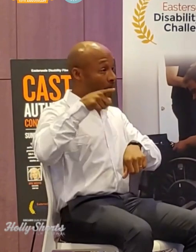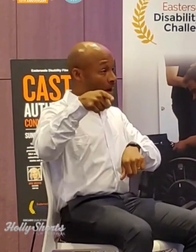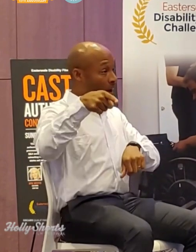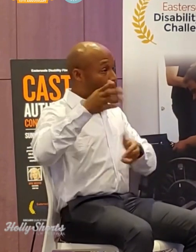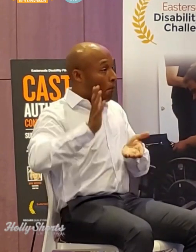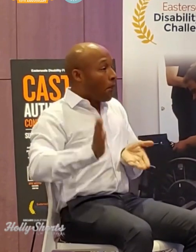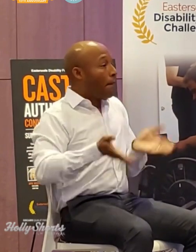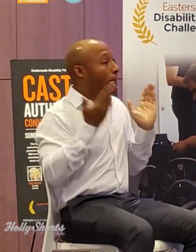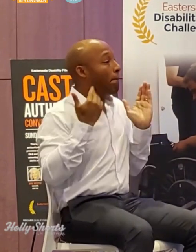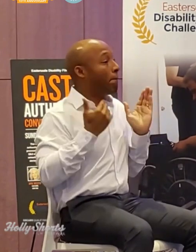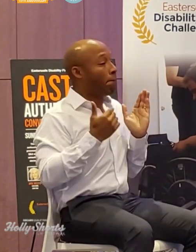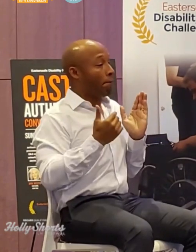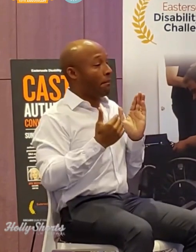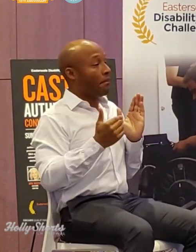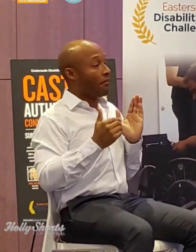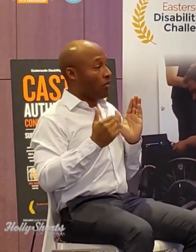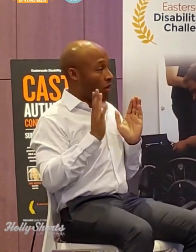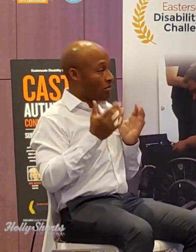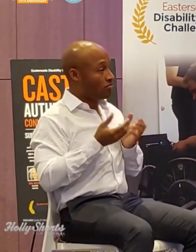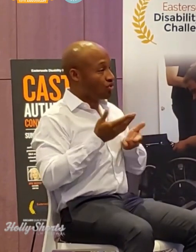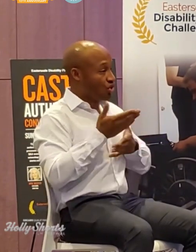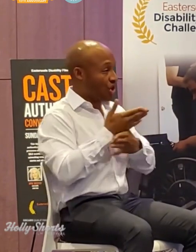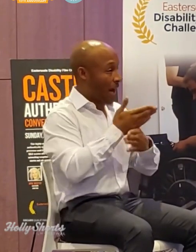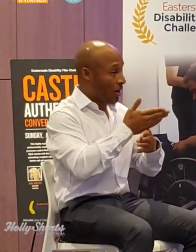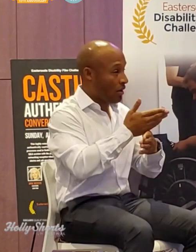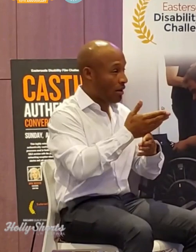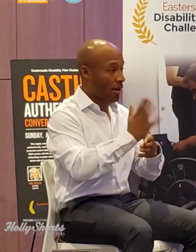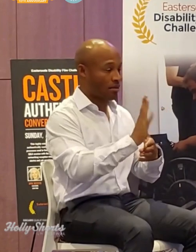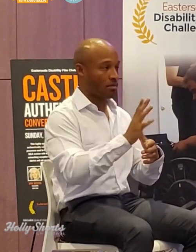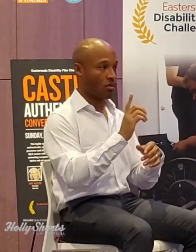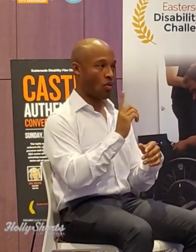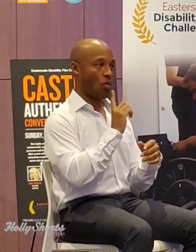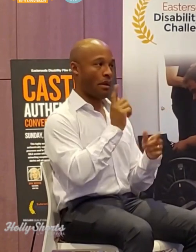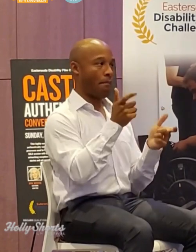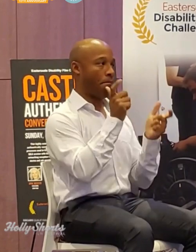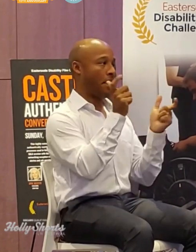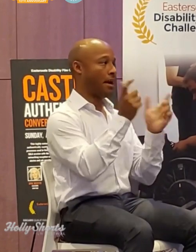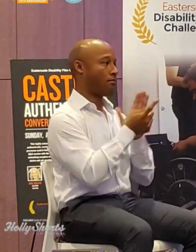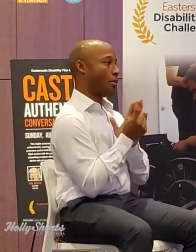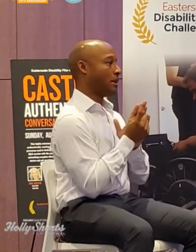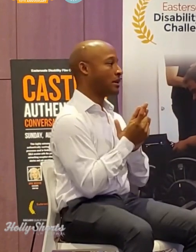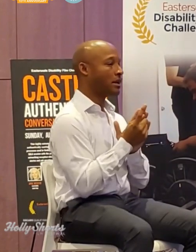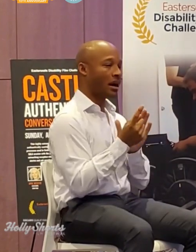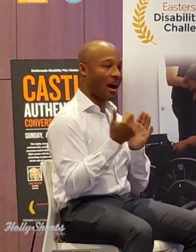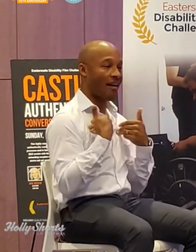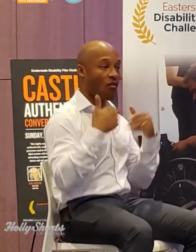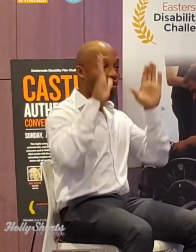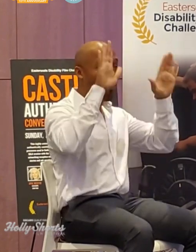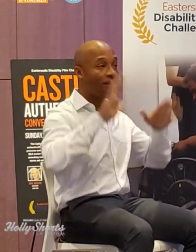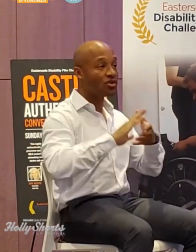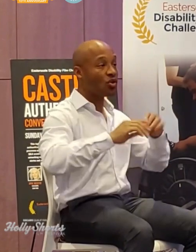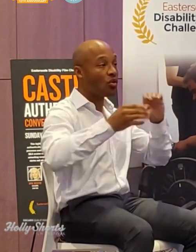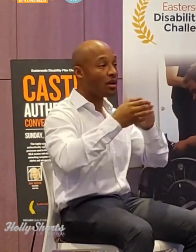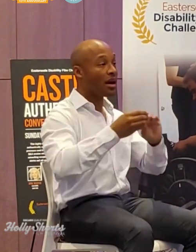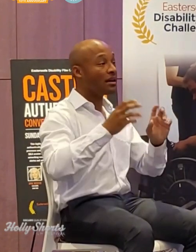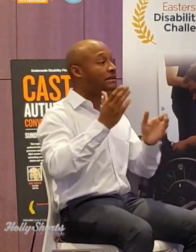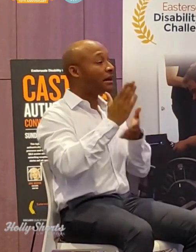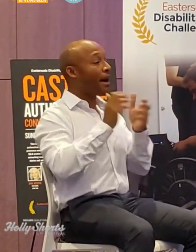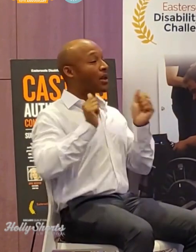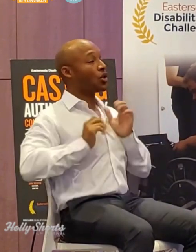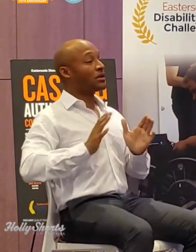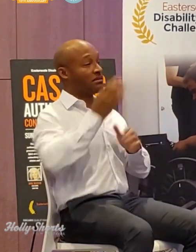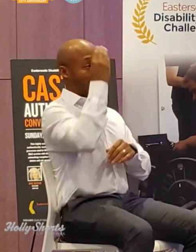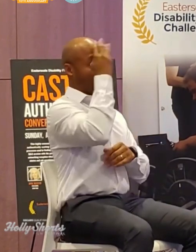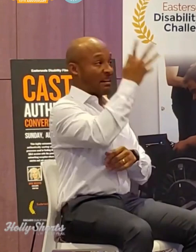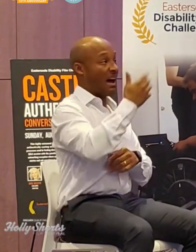a really big moment, and I have these wonderful stories or heart-to-hearts of people like, I never told even my parents that I had